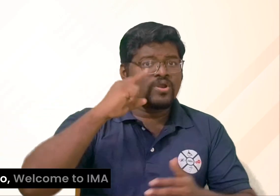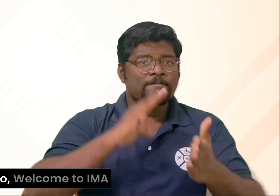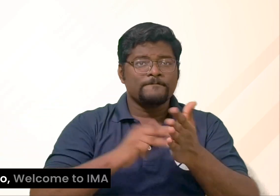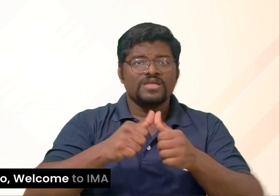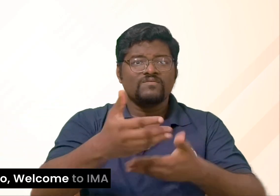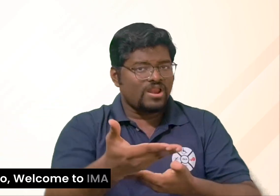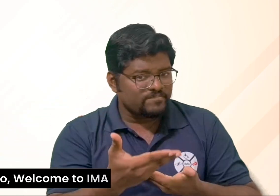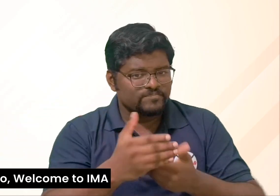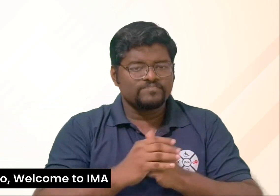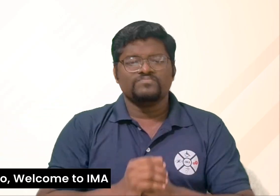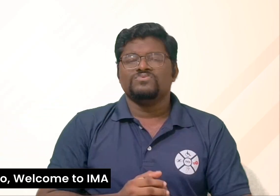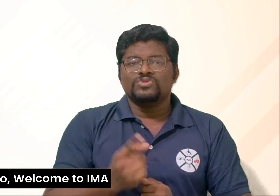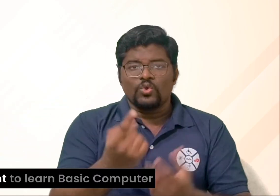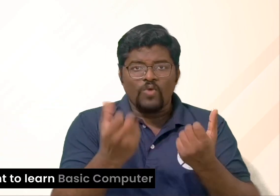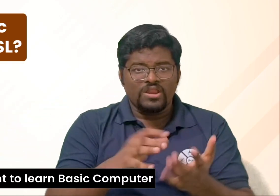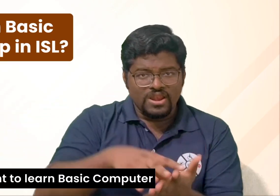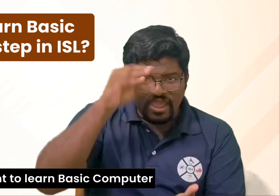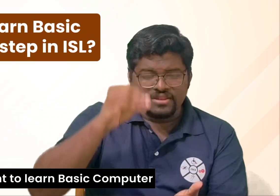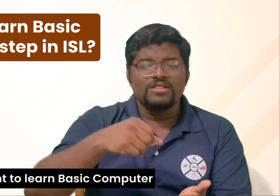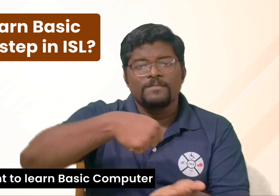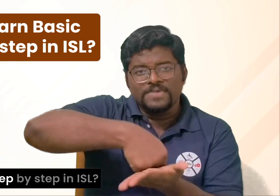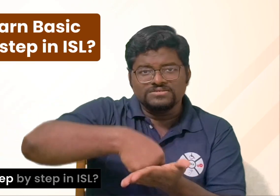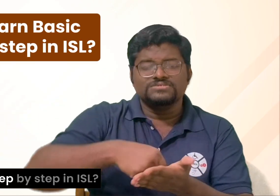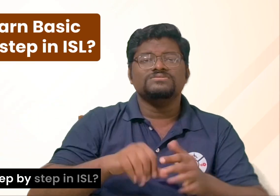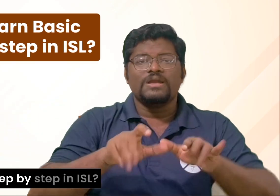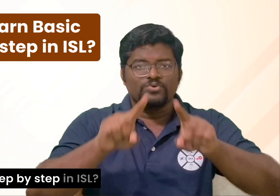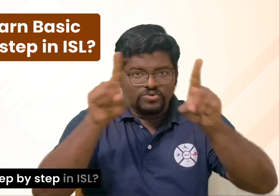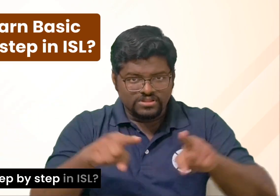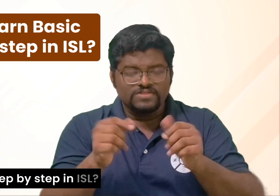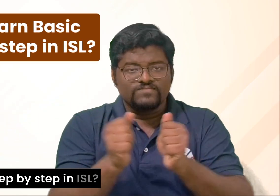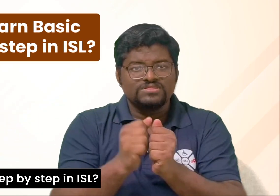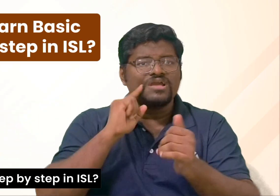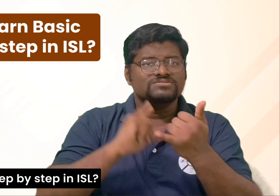Hello, welcome to IMA. Do you want to learn basic computer step by step in ISL?